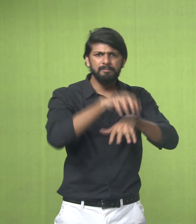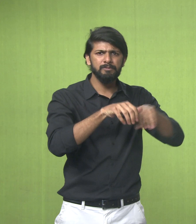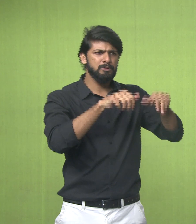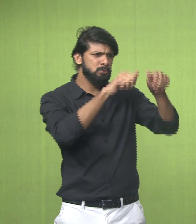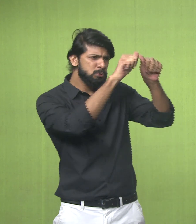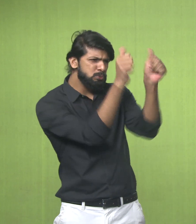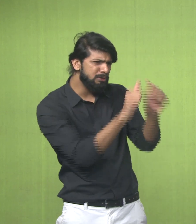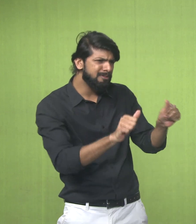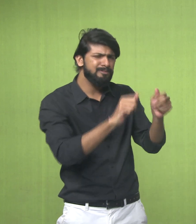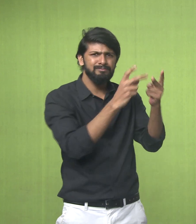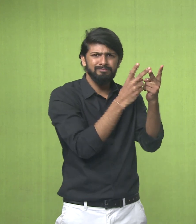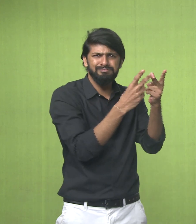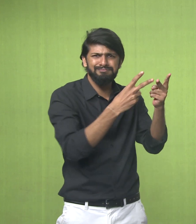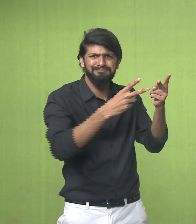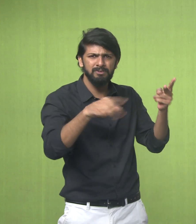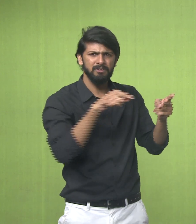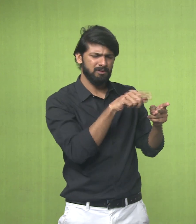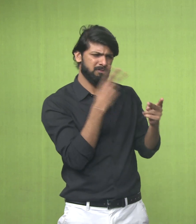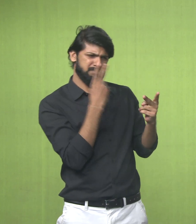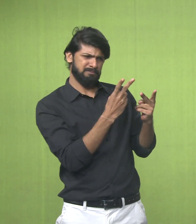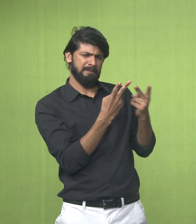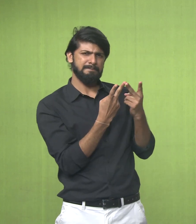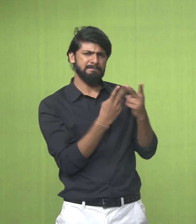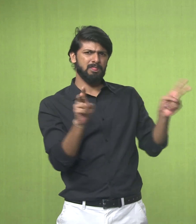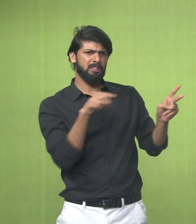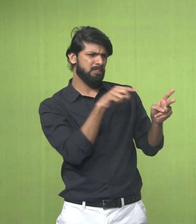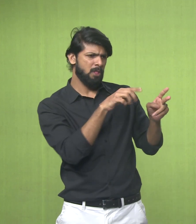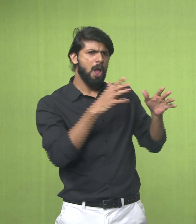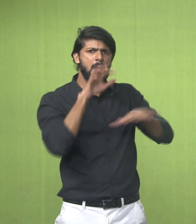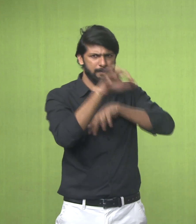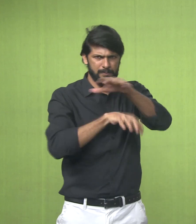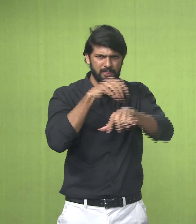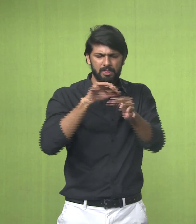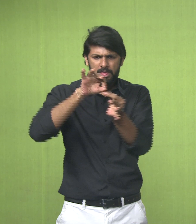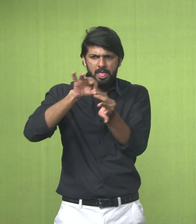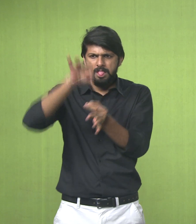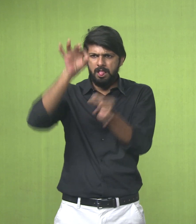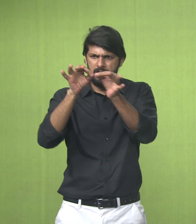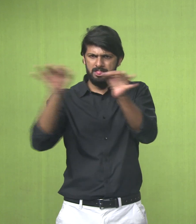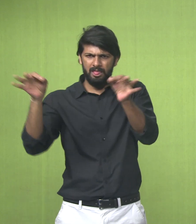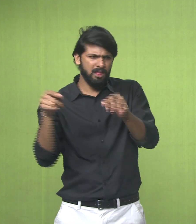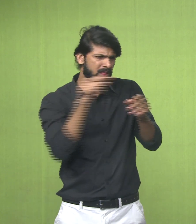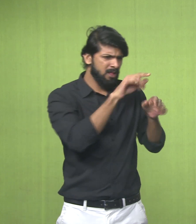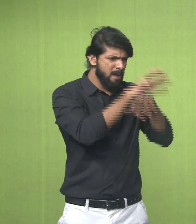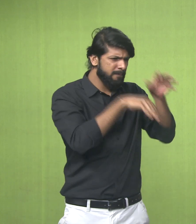How are animal forms fitted according to the different shapes of the different jars?